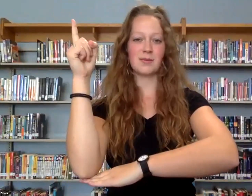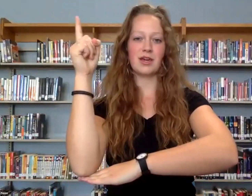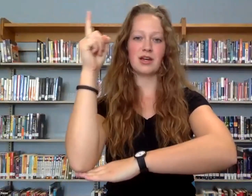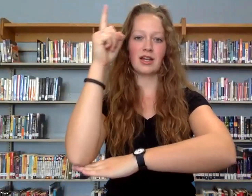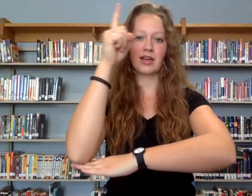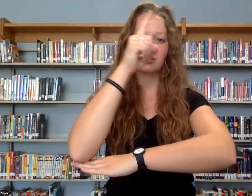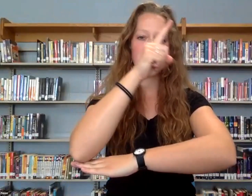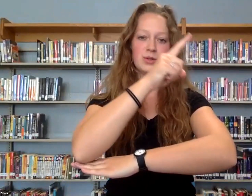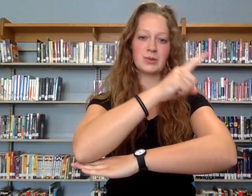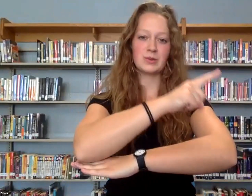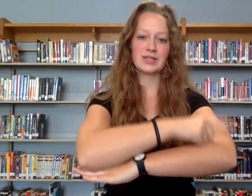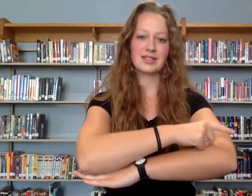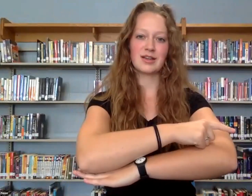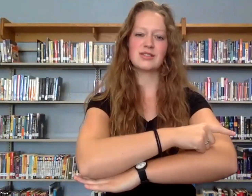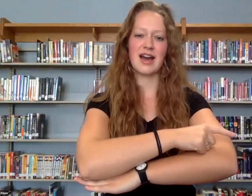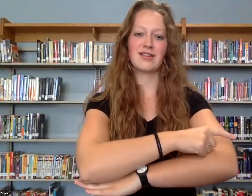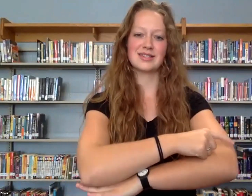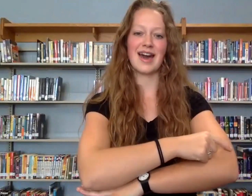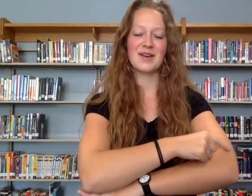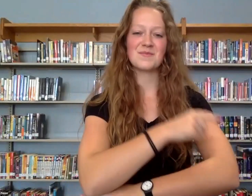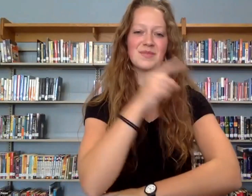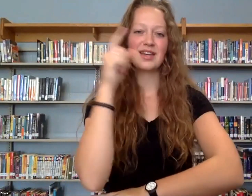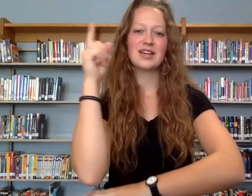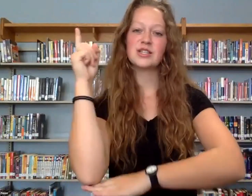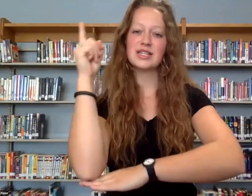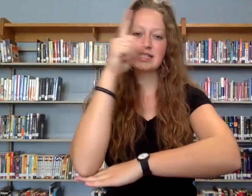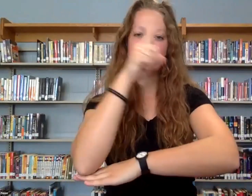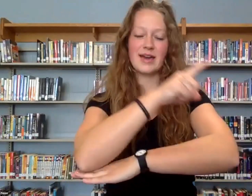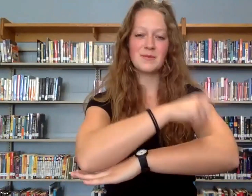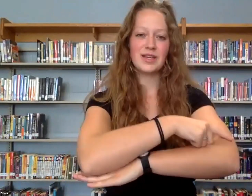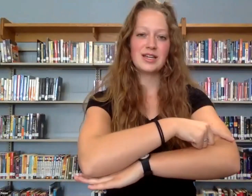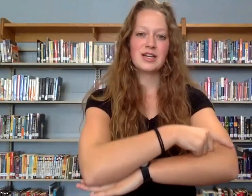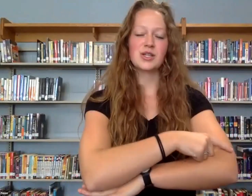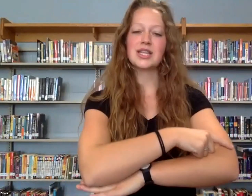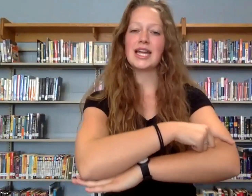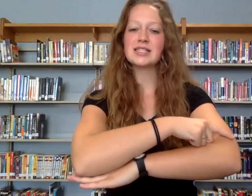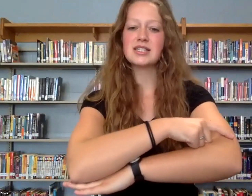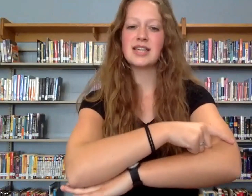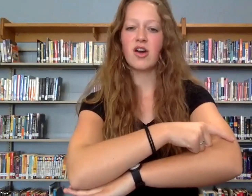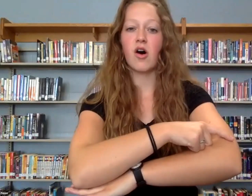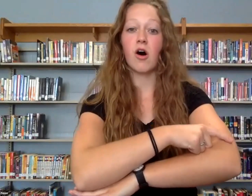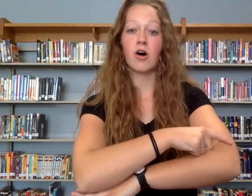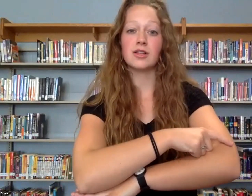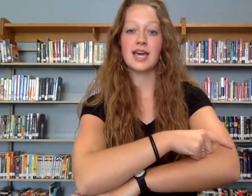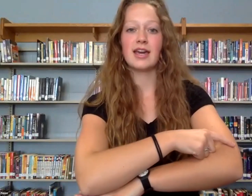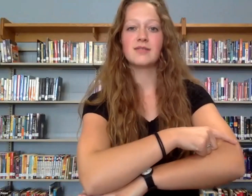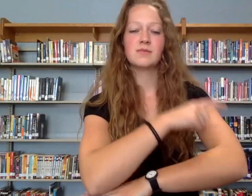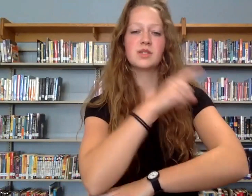here and it goes down in the sky. So this is day. So the lady's going to say all day. So instead